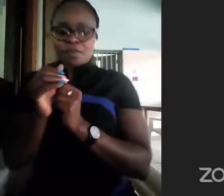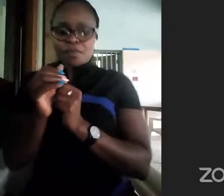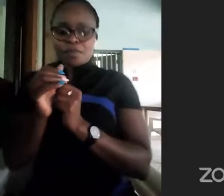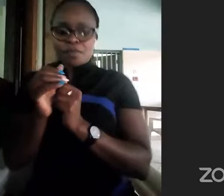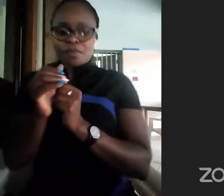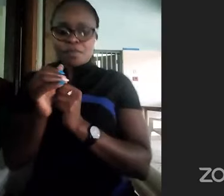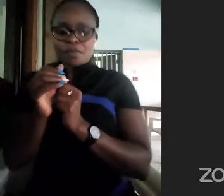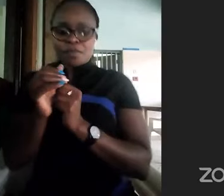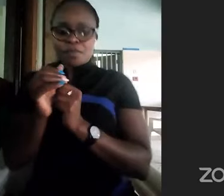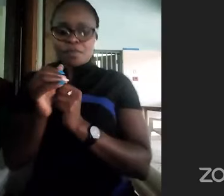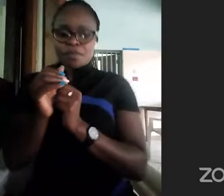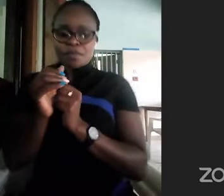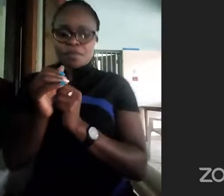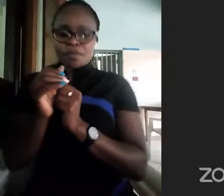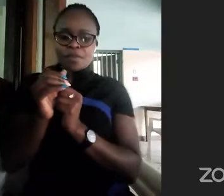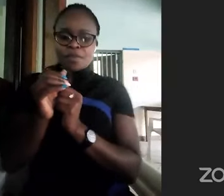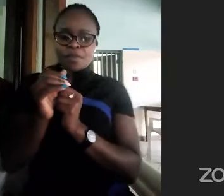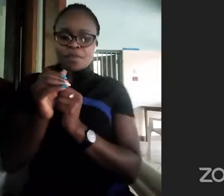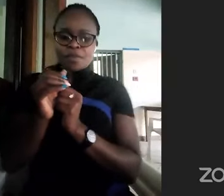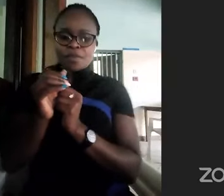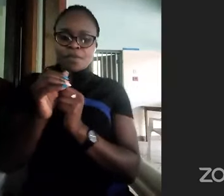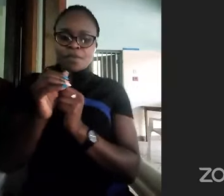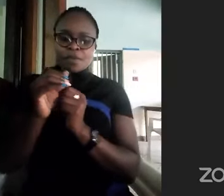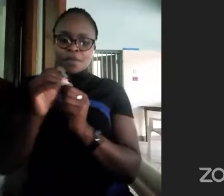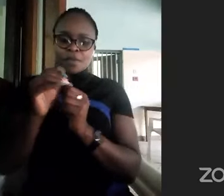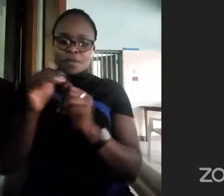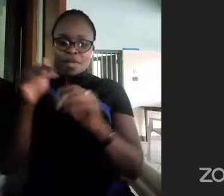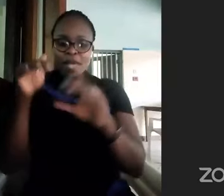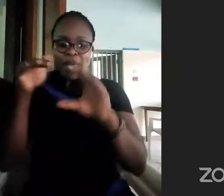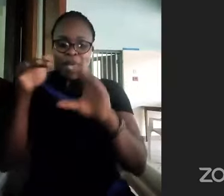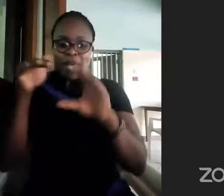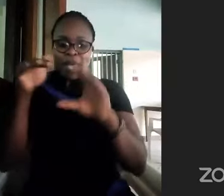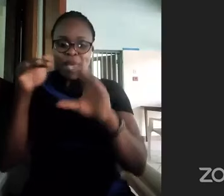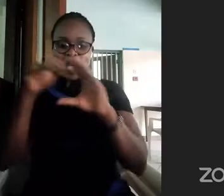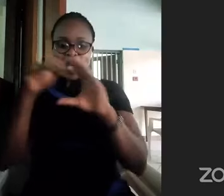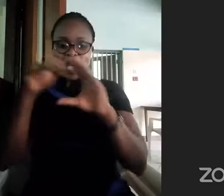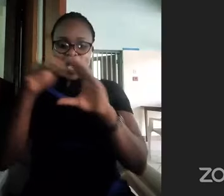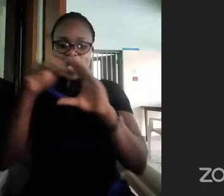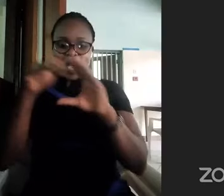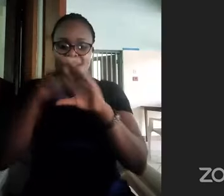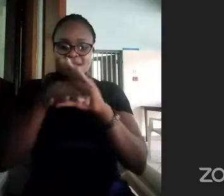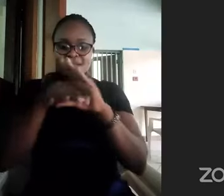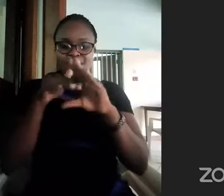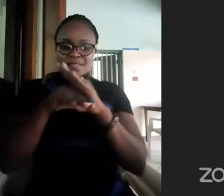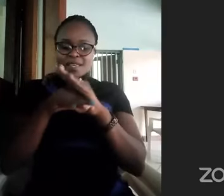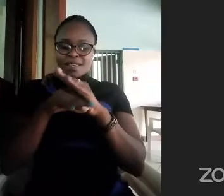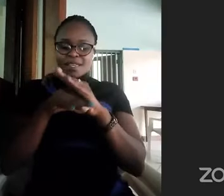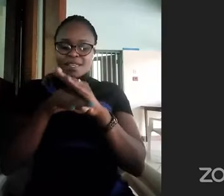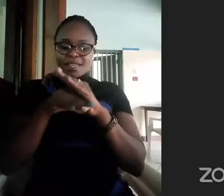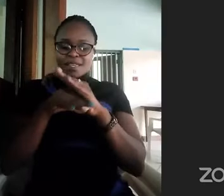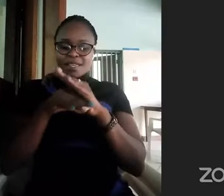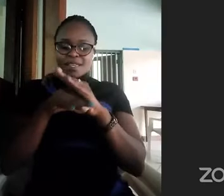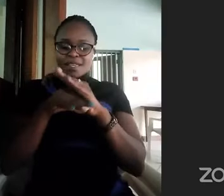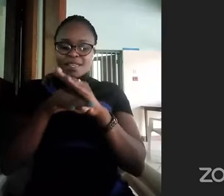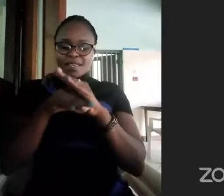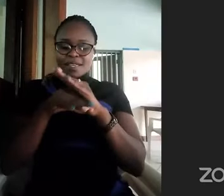with the aspect of barriers that our women and girls who are